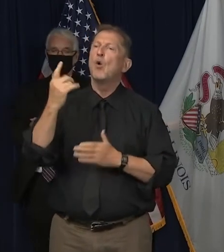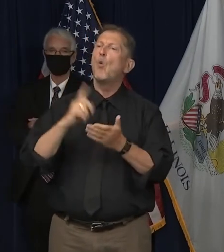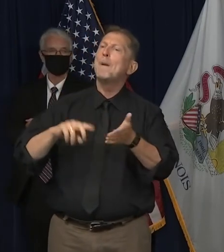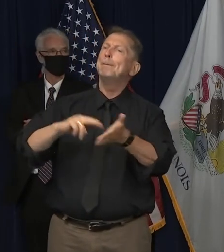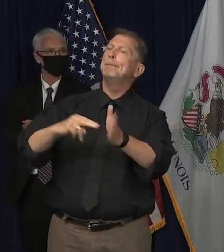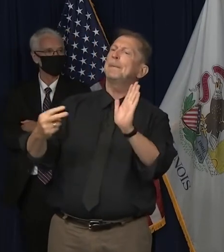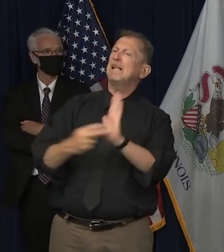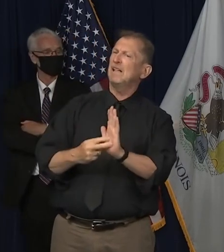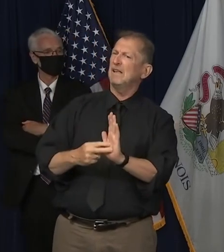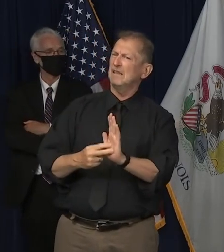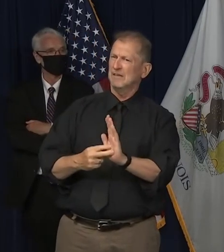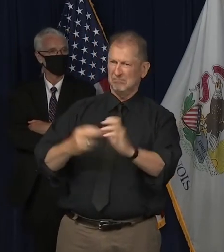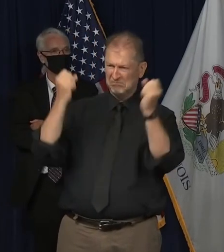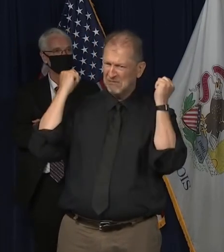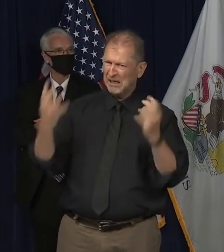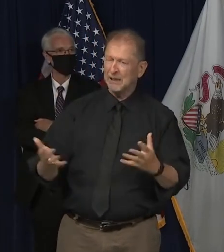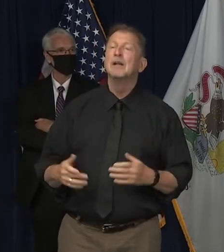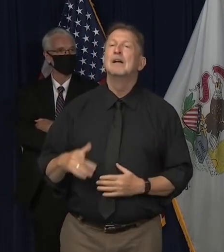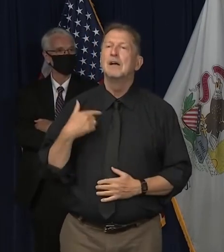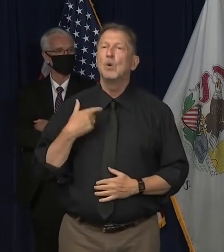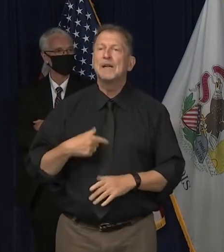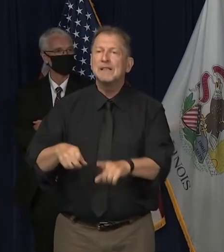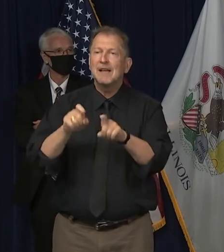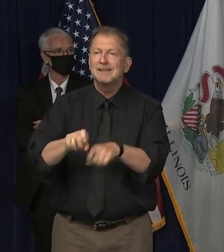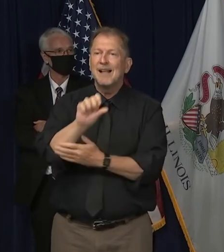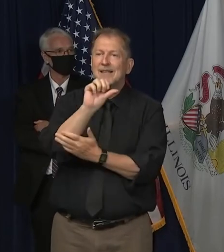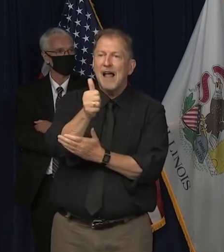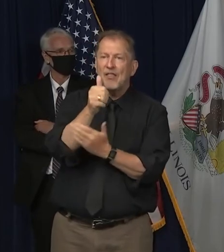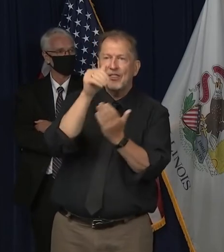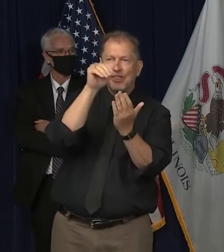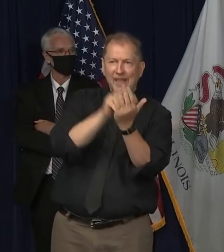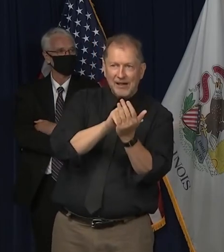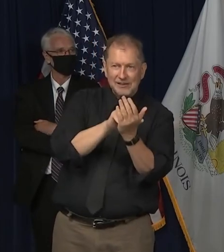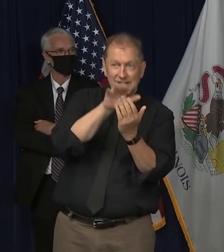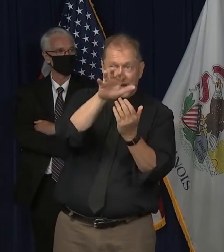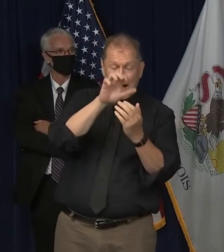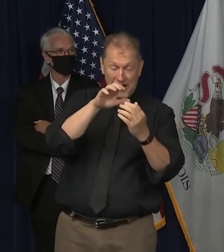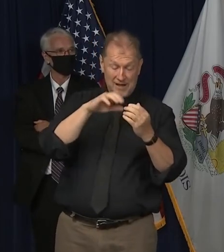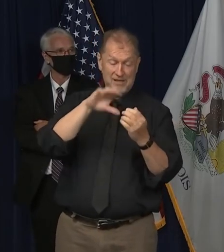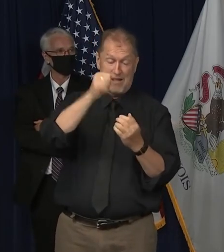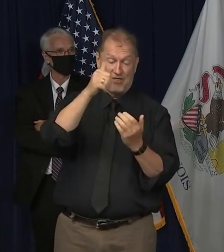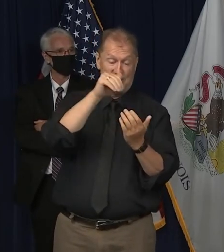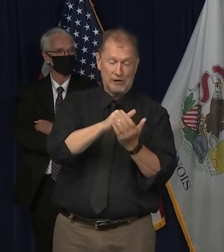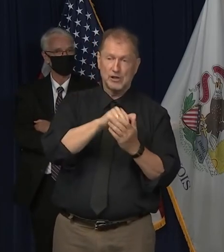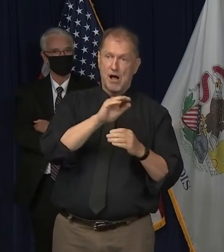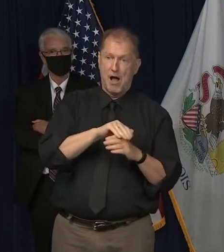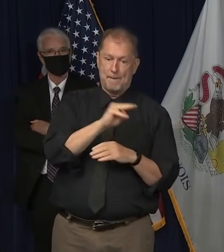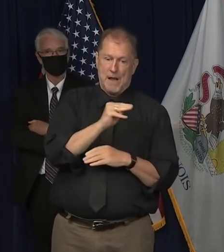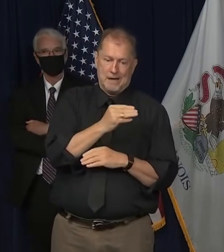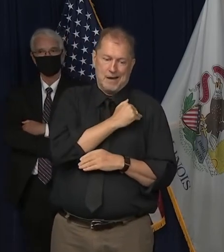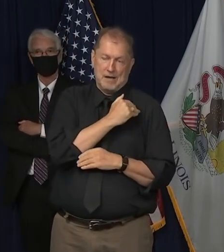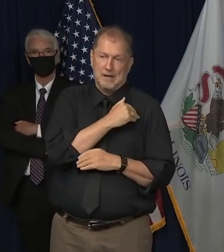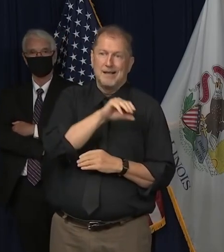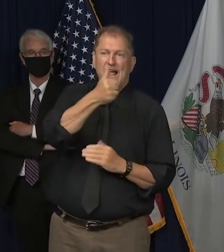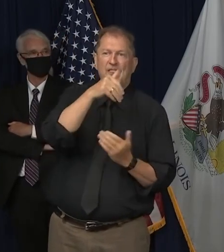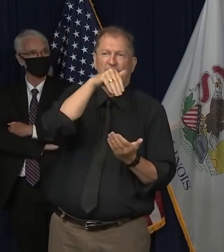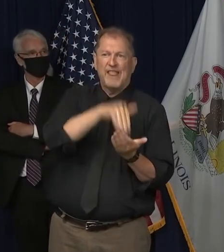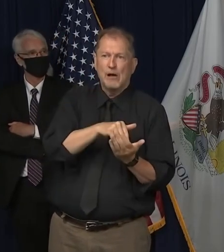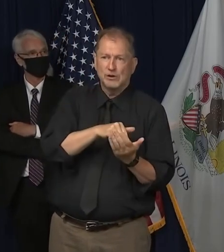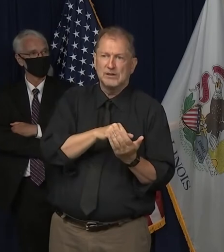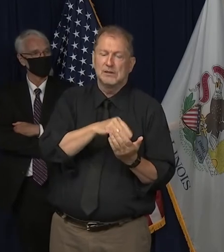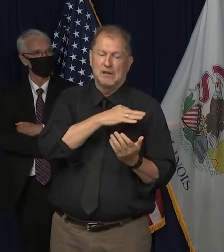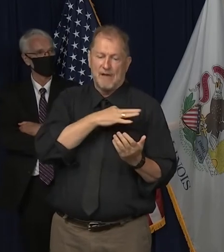scale. We tested 10,000 faculty, staff, and students on Monday. Yes, 10,000